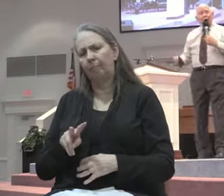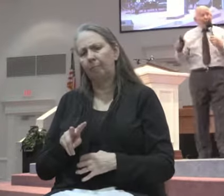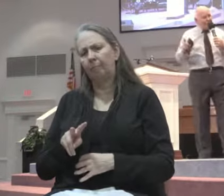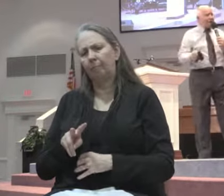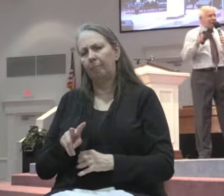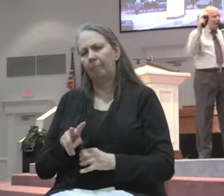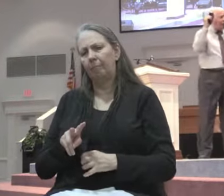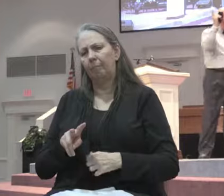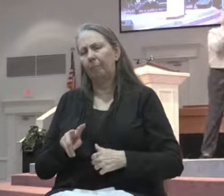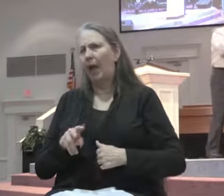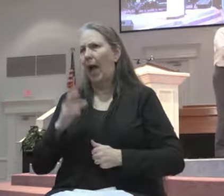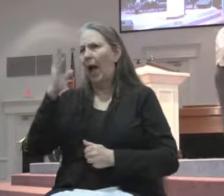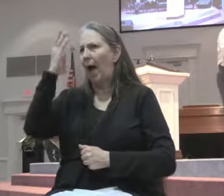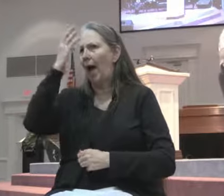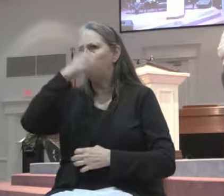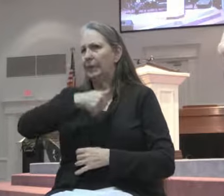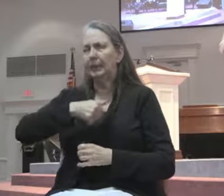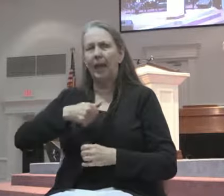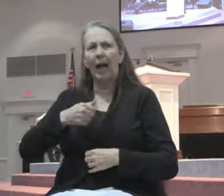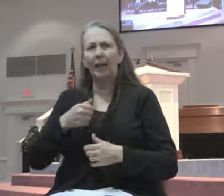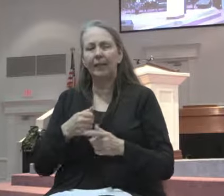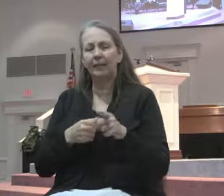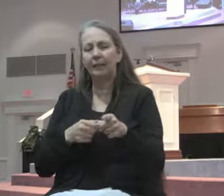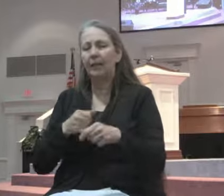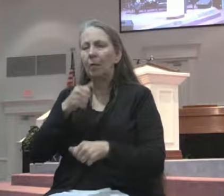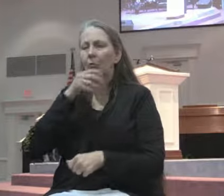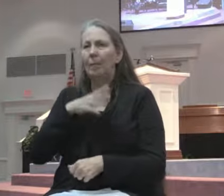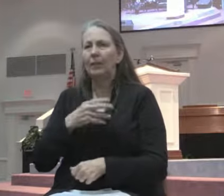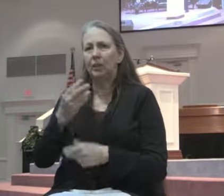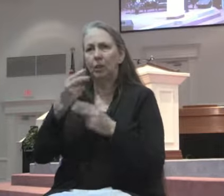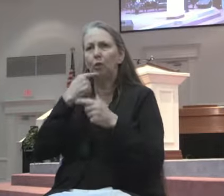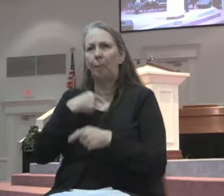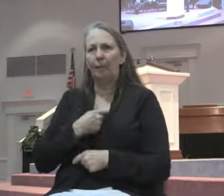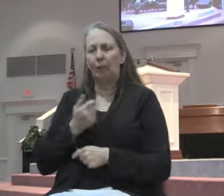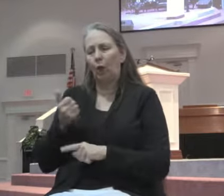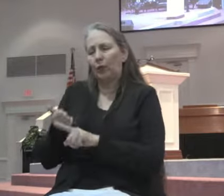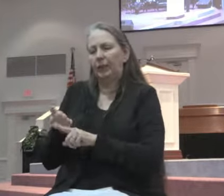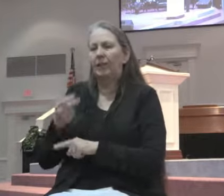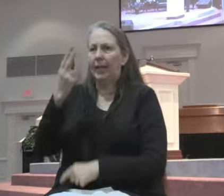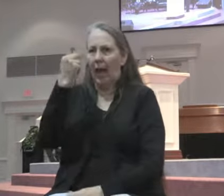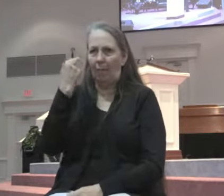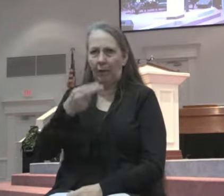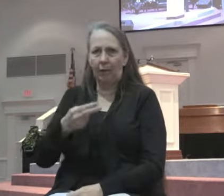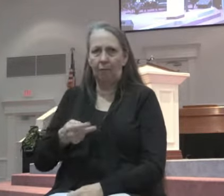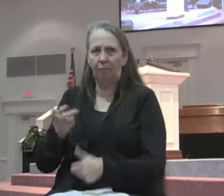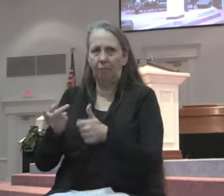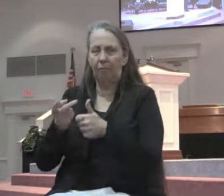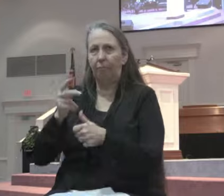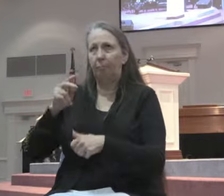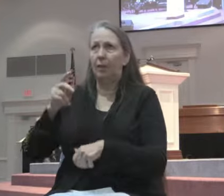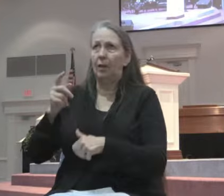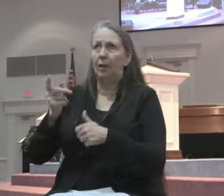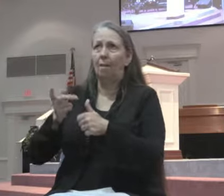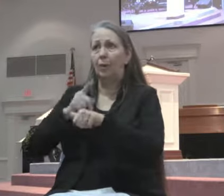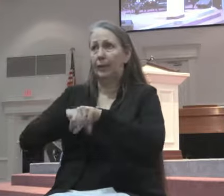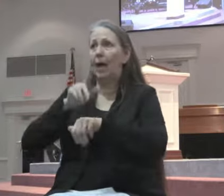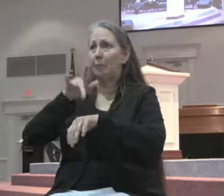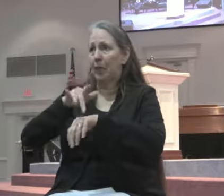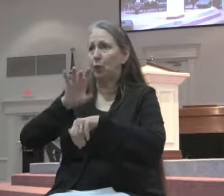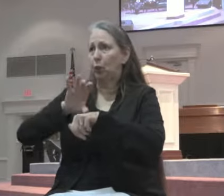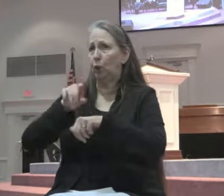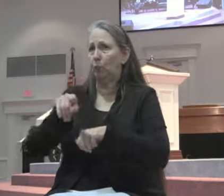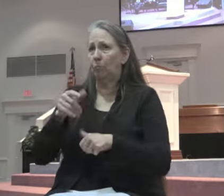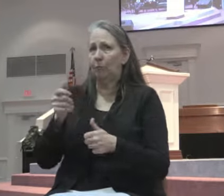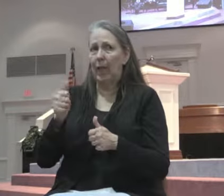the first time I saw her, I missed it. I just spoke to her. She told me she was Catholic. That was the second time she'd ever, first time she'd ever been